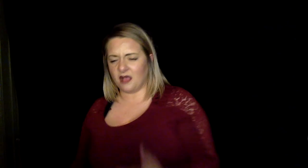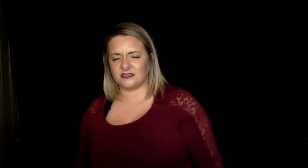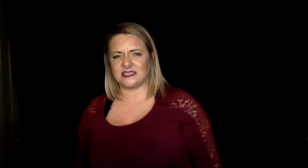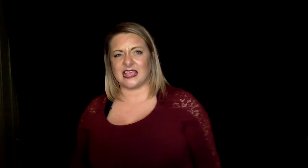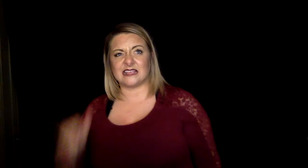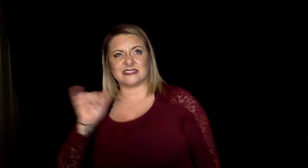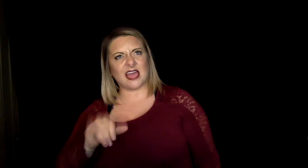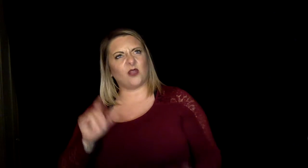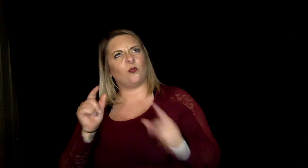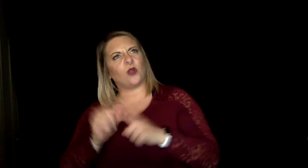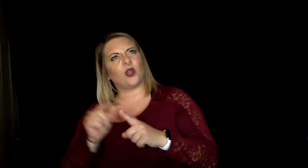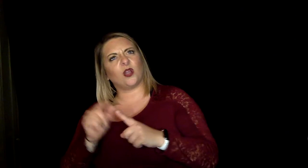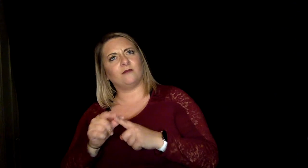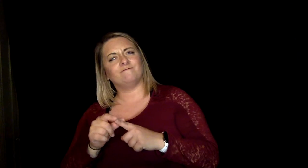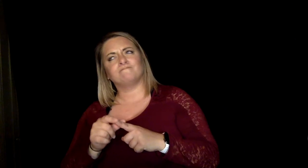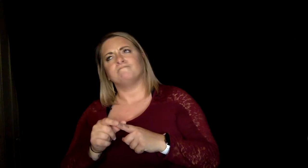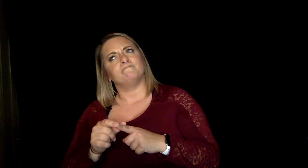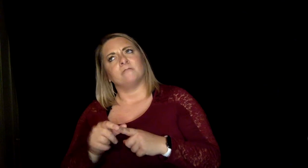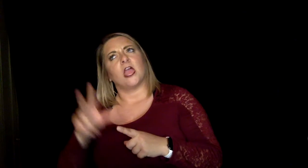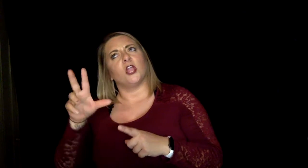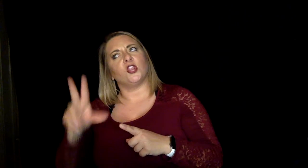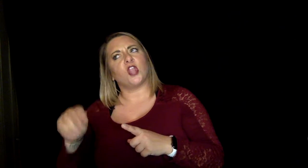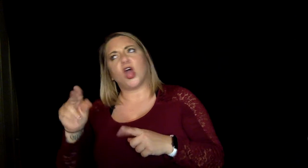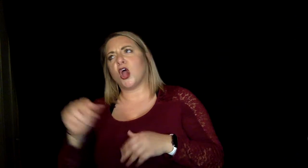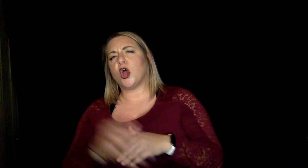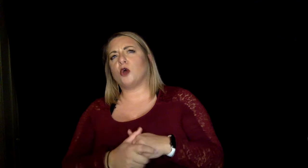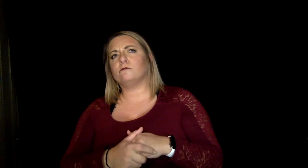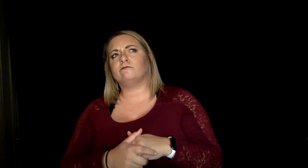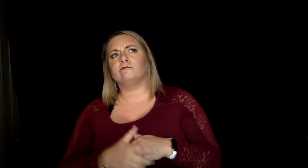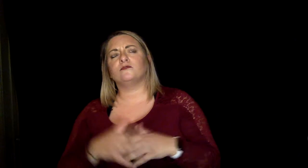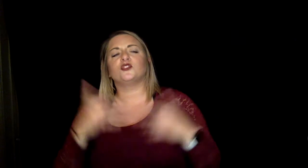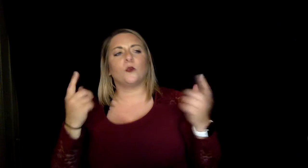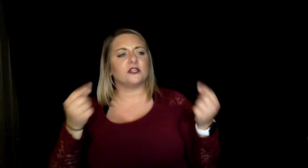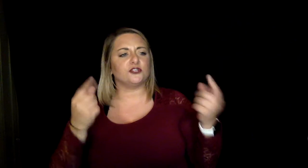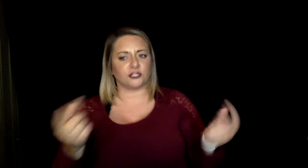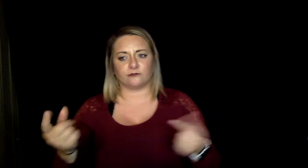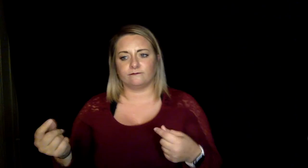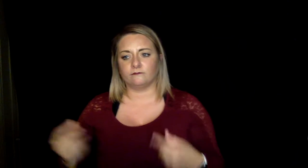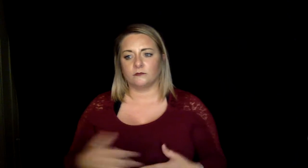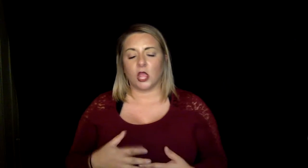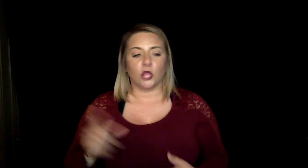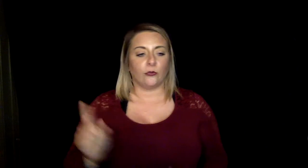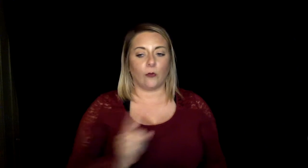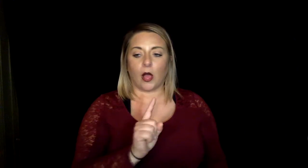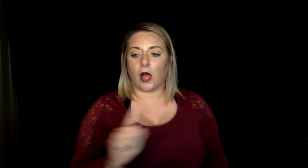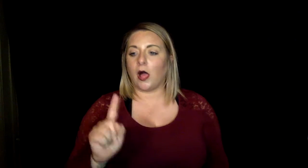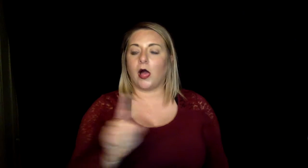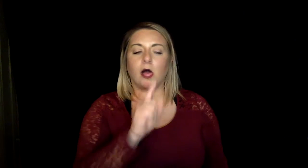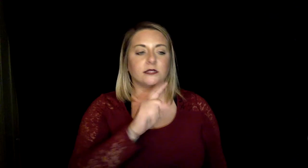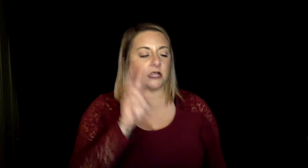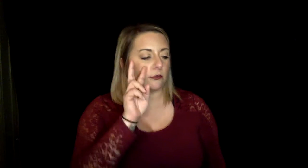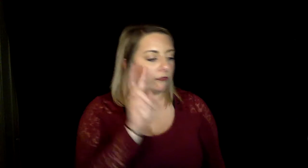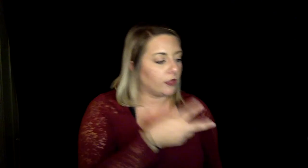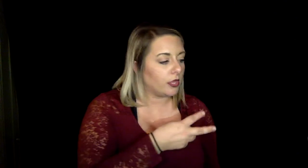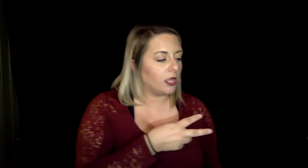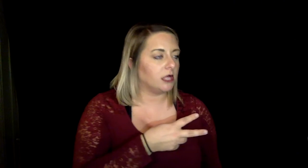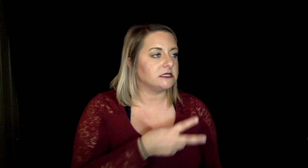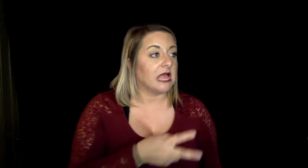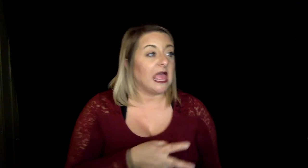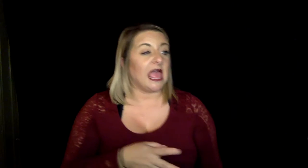Butterbox? Is that a word? No. So what did you do? Walked and you looked